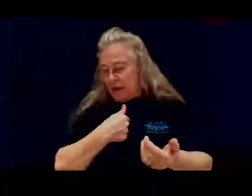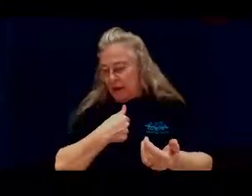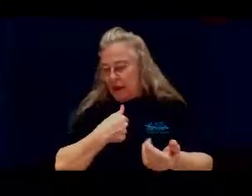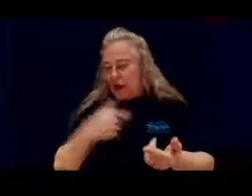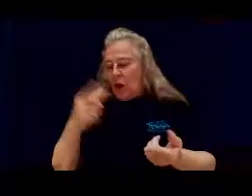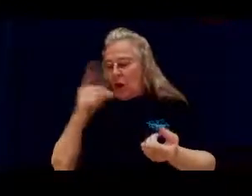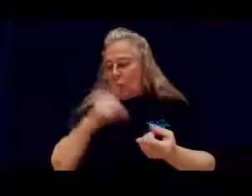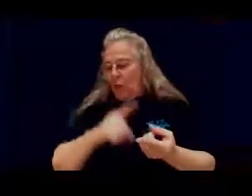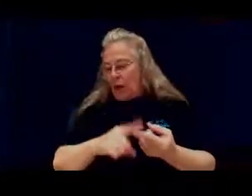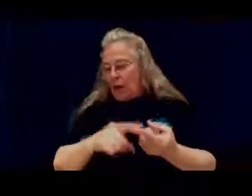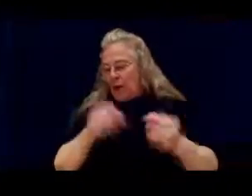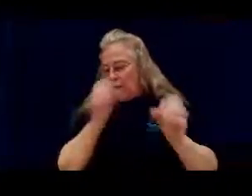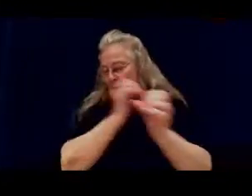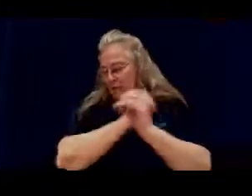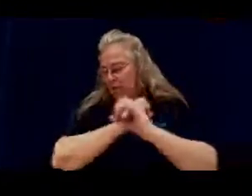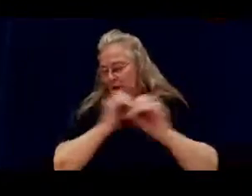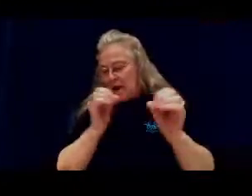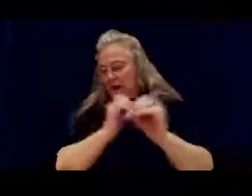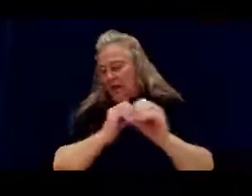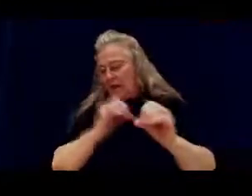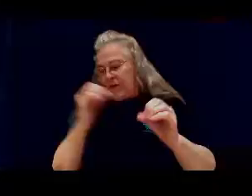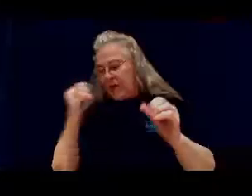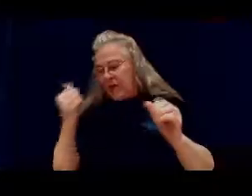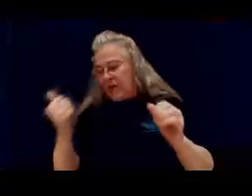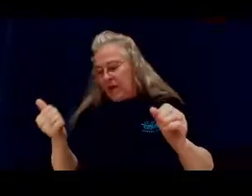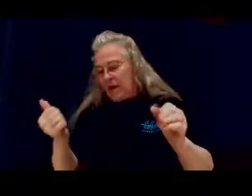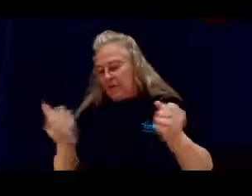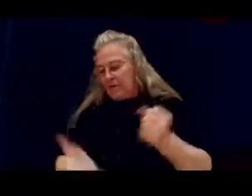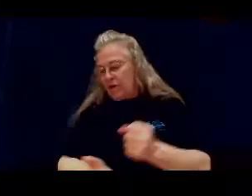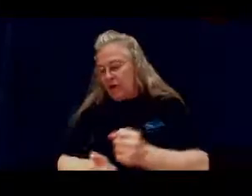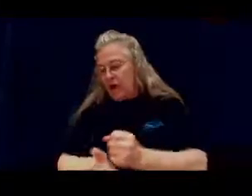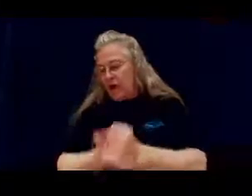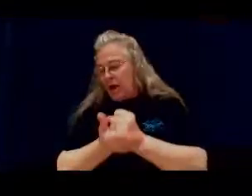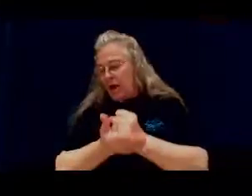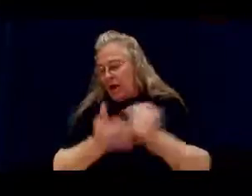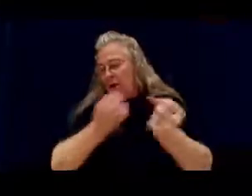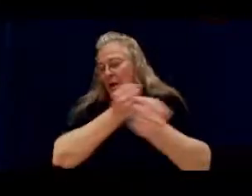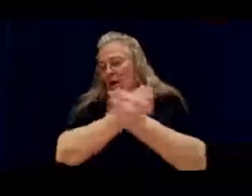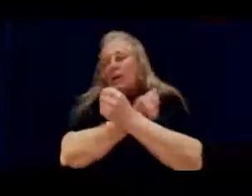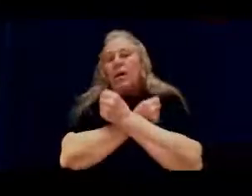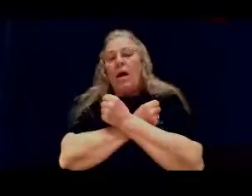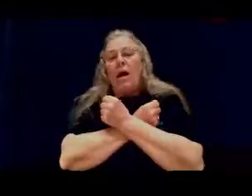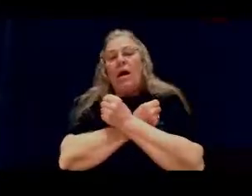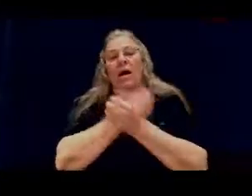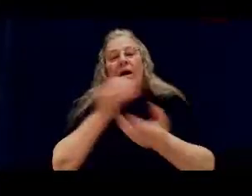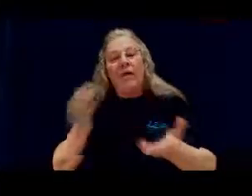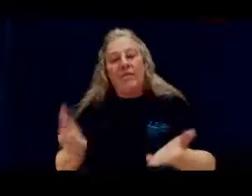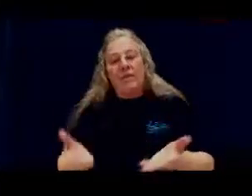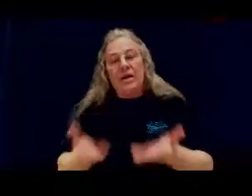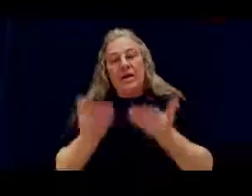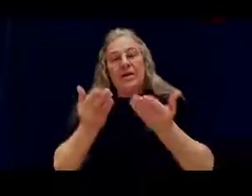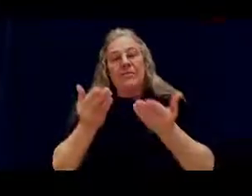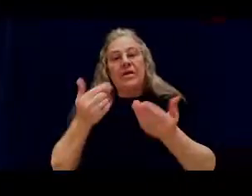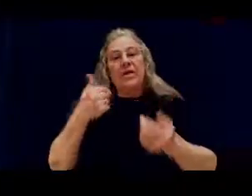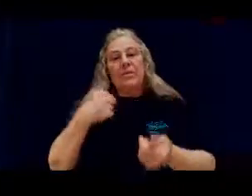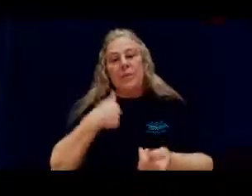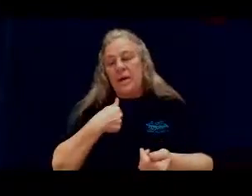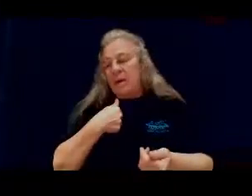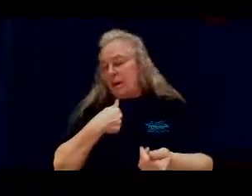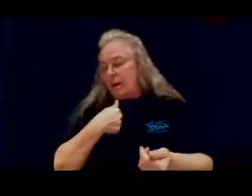me, when nothing else could help. Love lifted